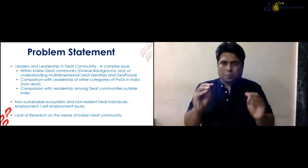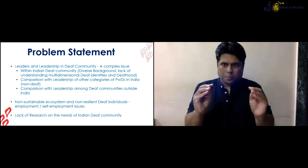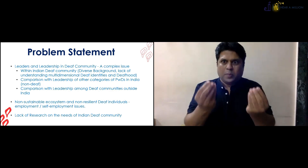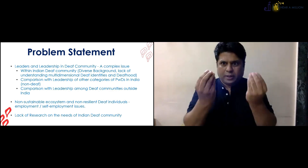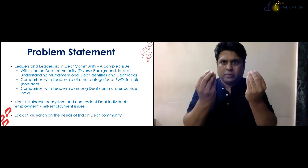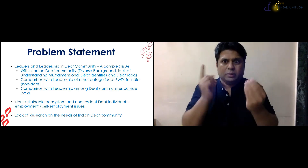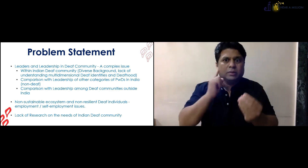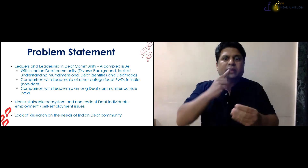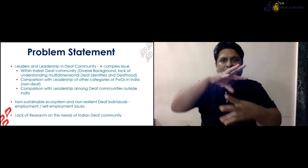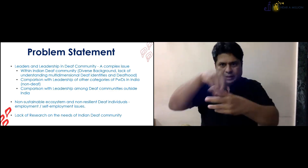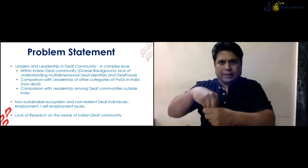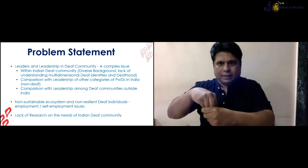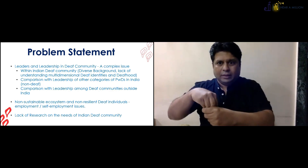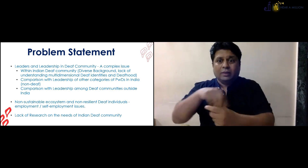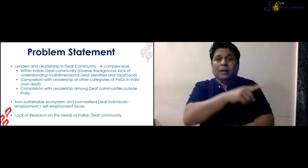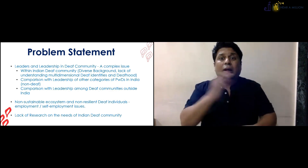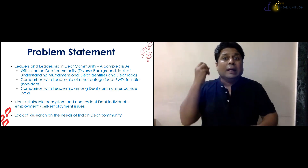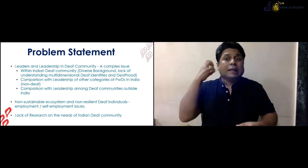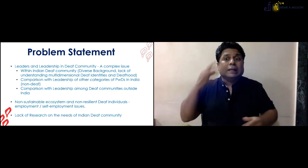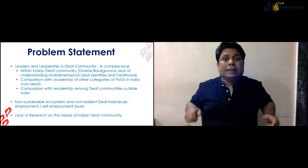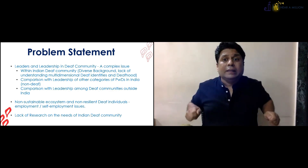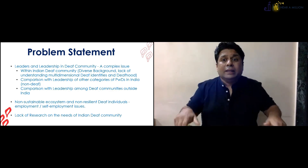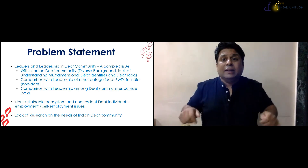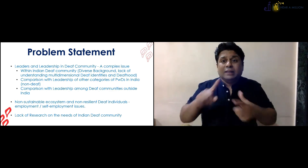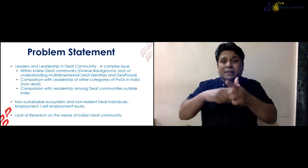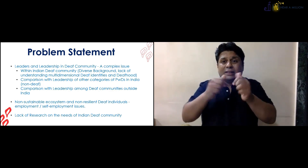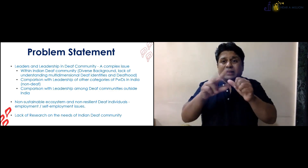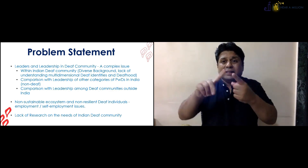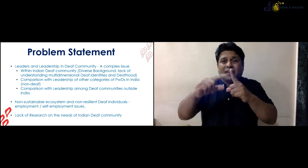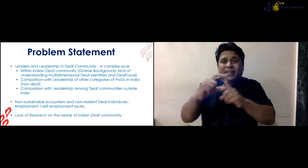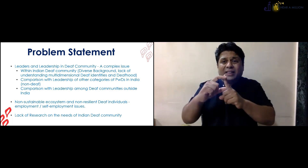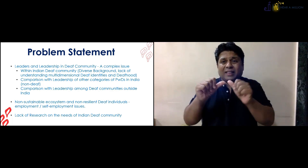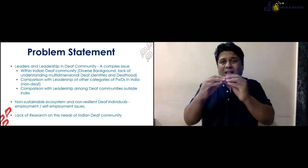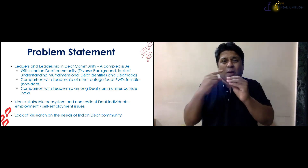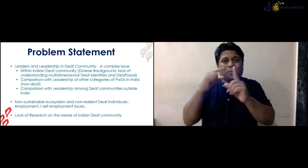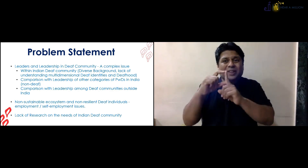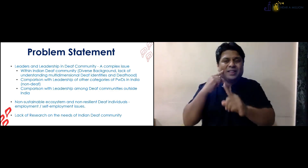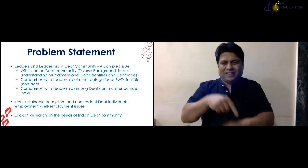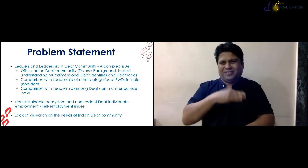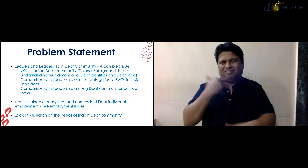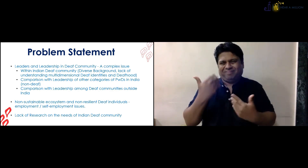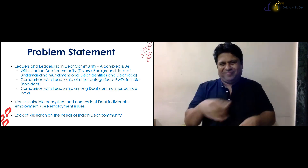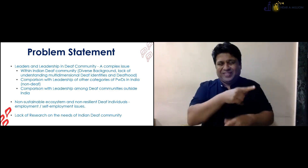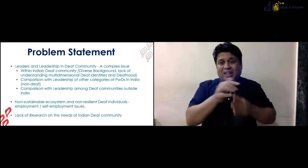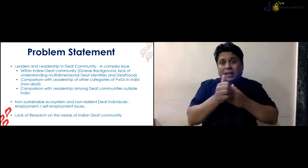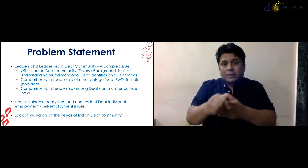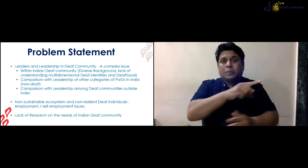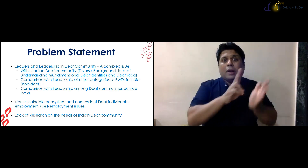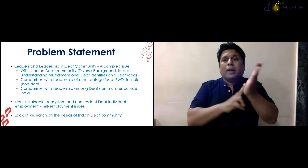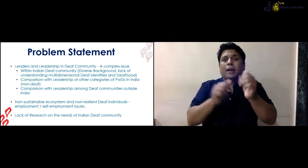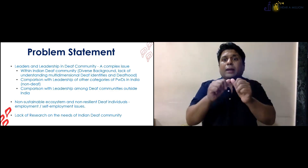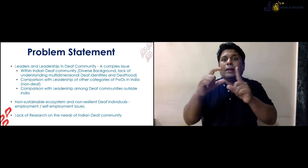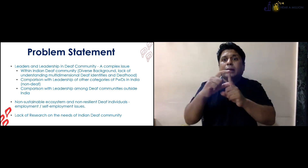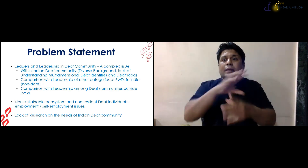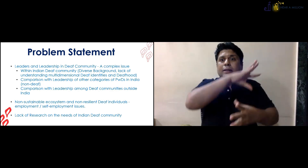no communication over there. 2016, it's much better. We have some kind of representation there. That thanks to Javed Abidi, who